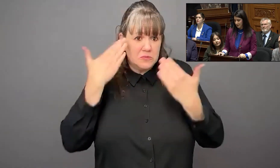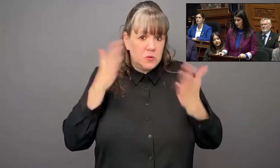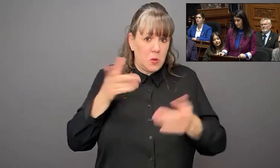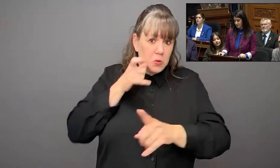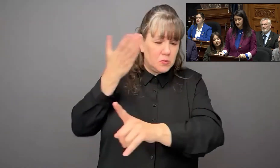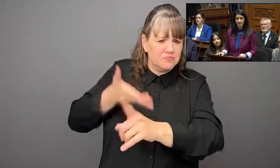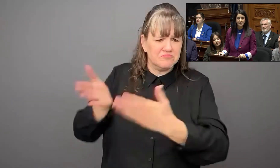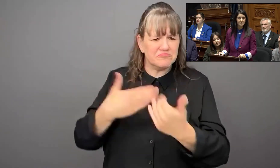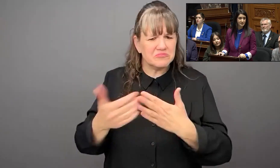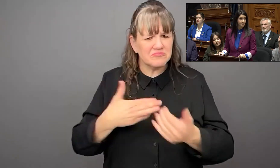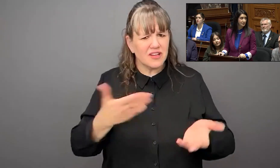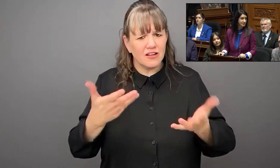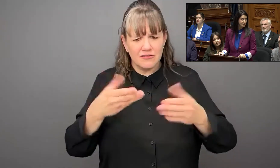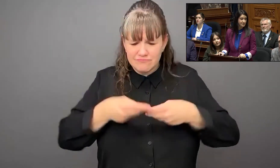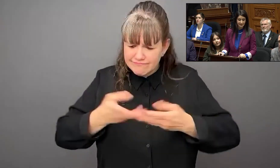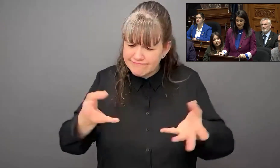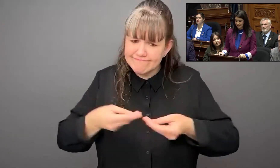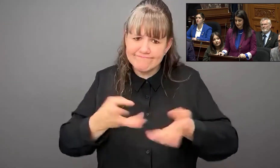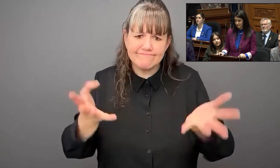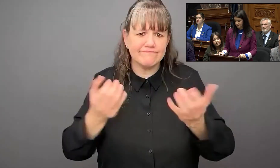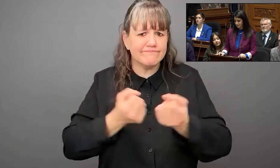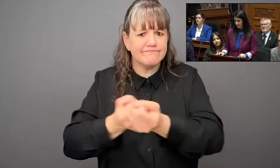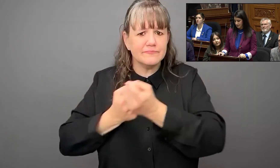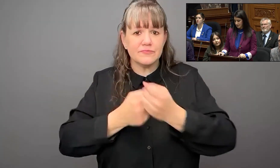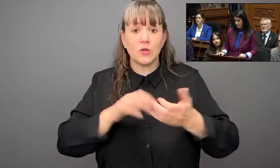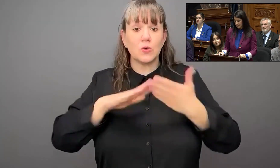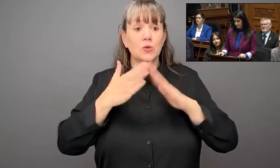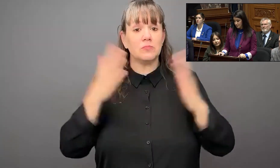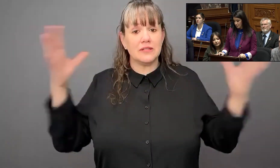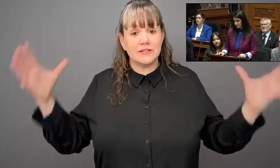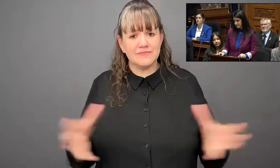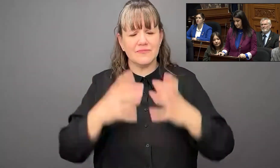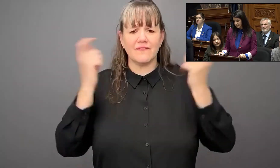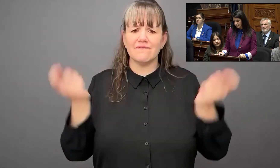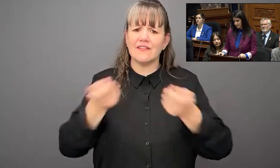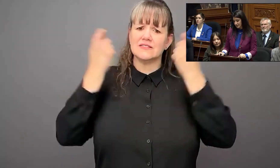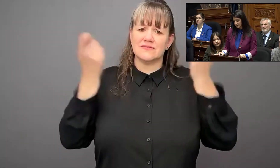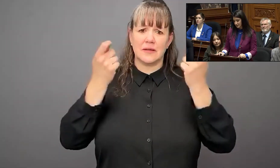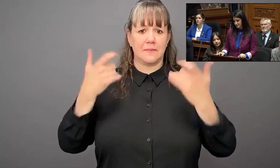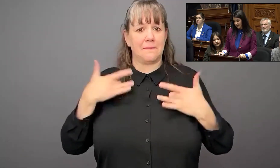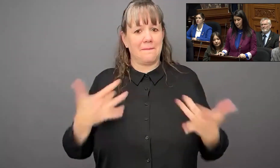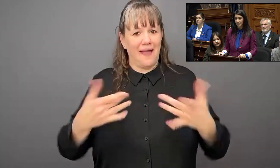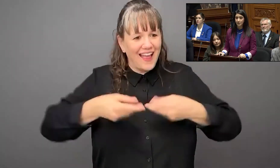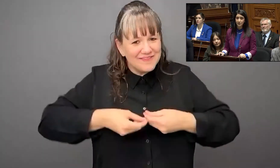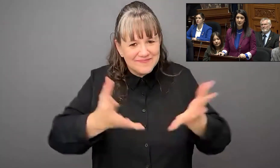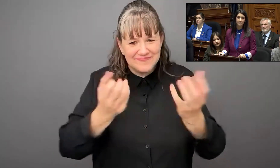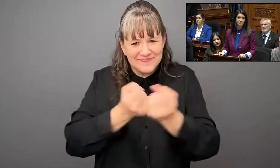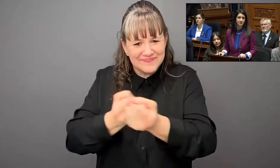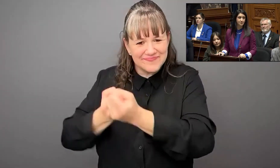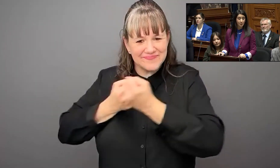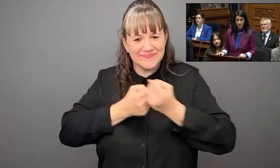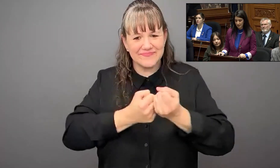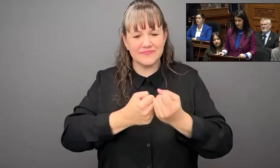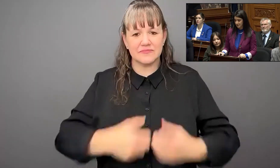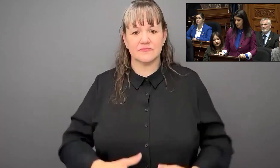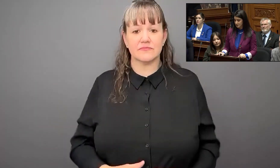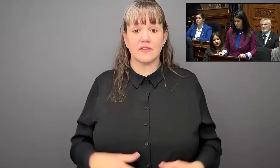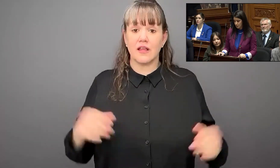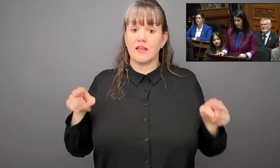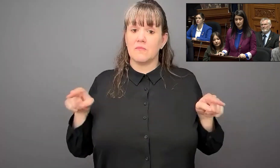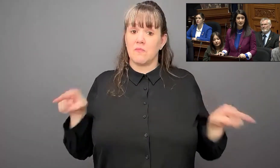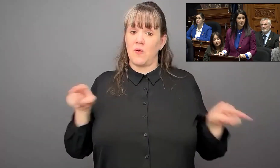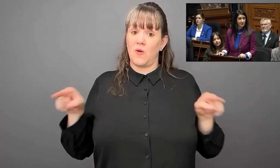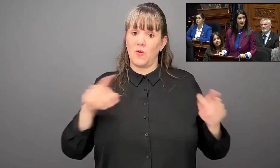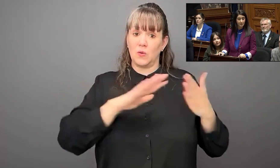often become opportunities to support those in need. Another important similarity is how both cultures mobilize